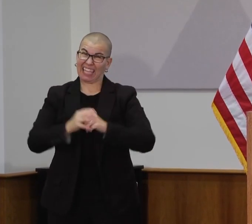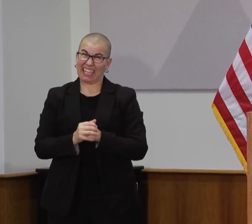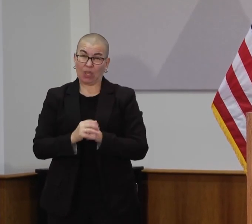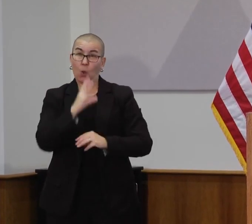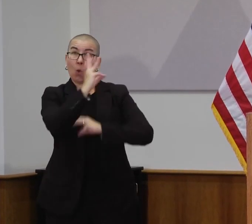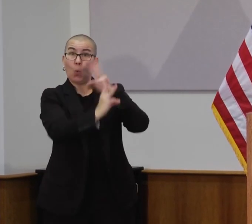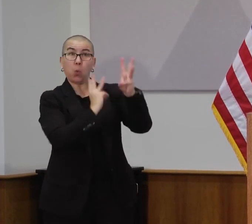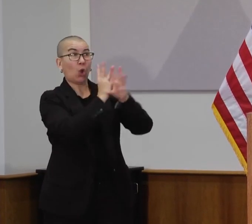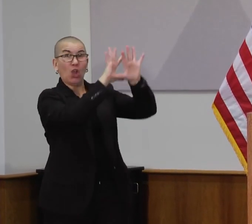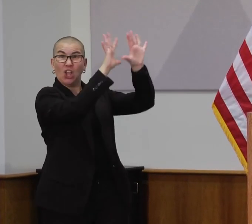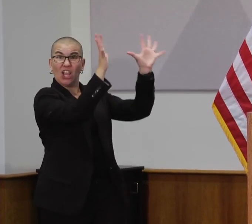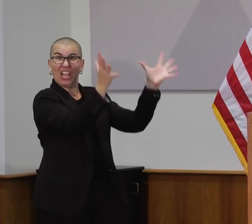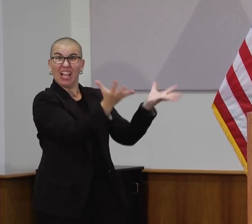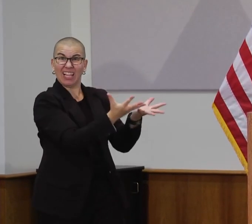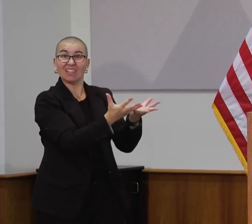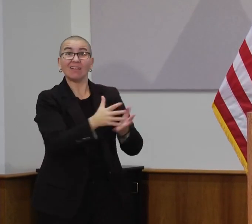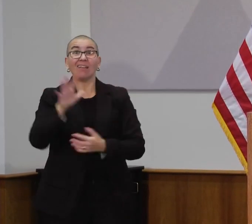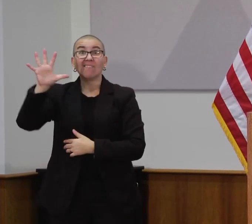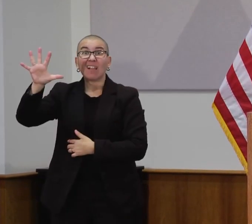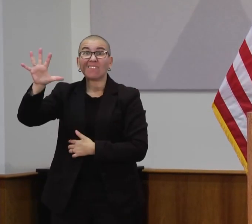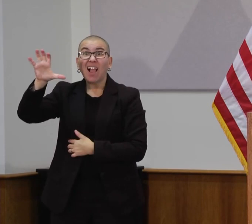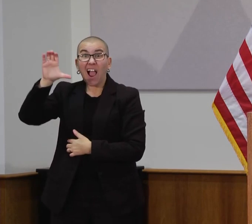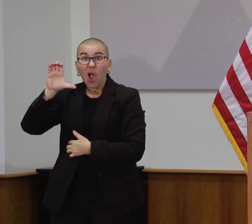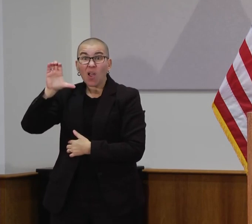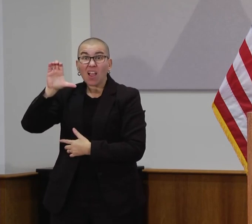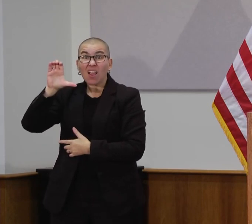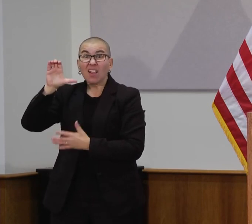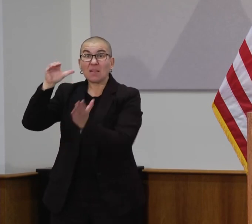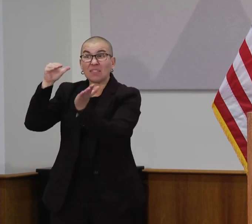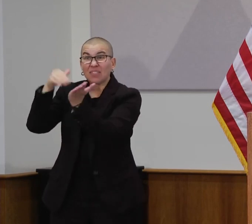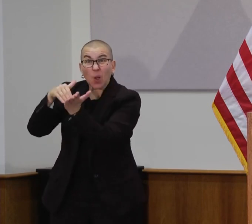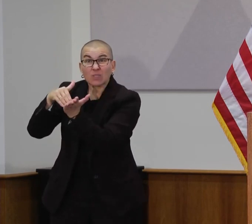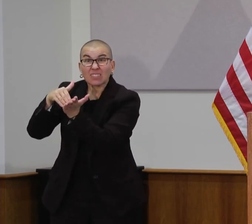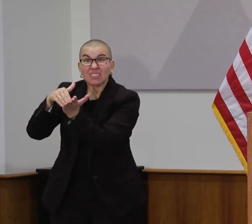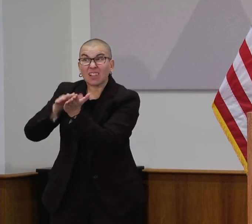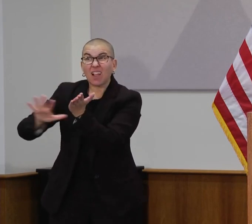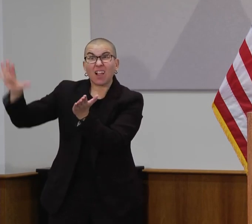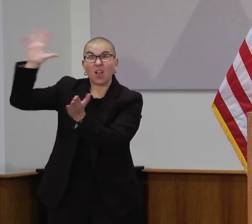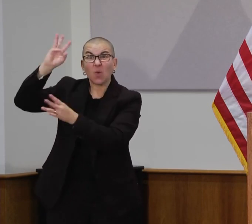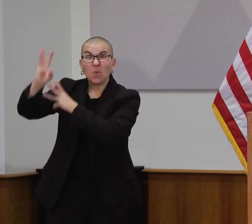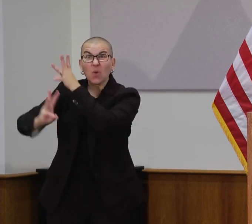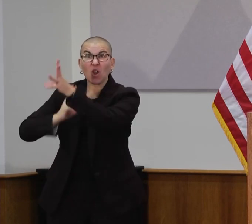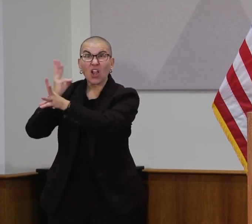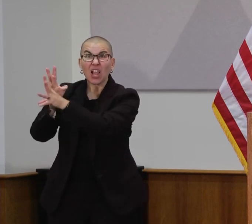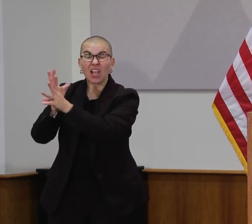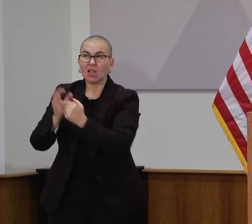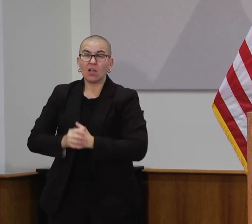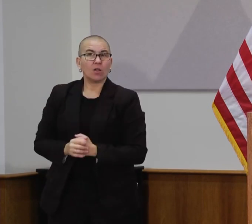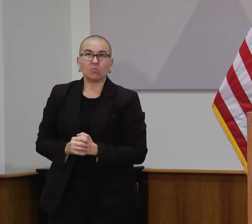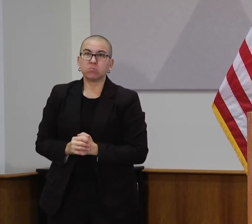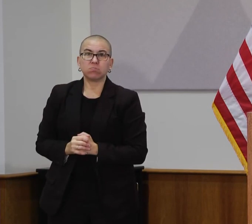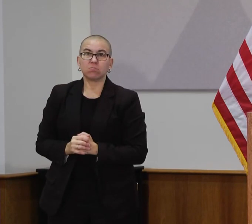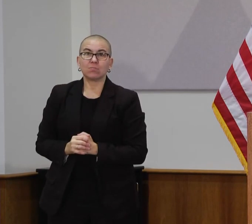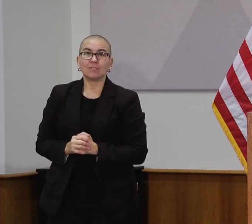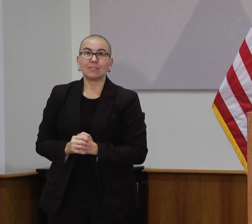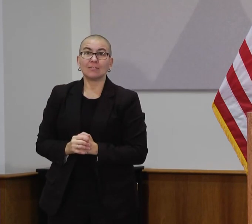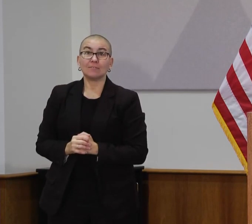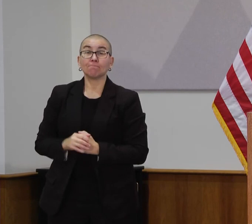additional 500,000 people just since yesterday. In our country, 132,000 more cases today than